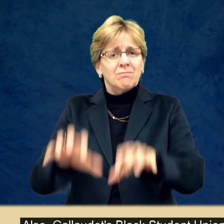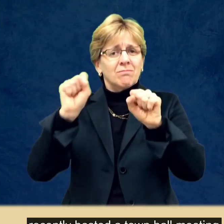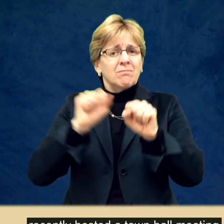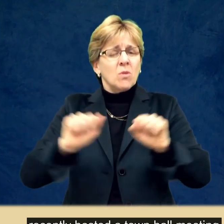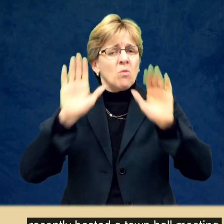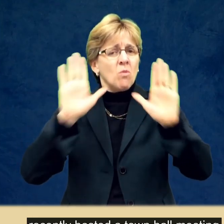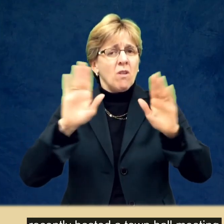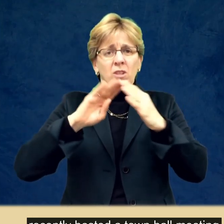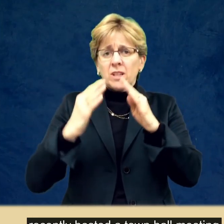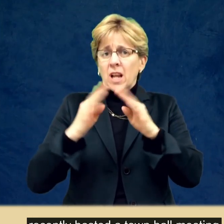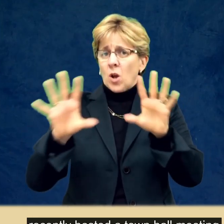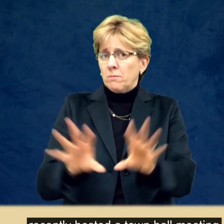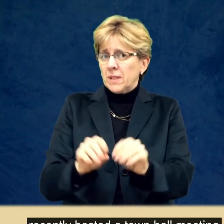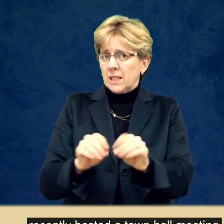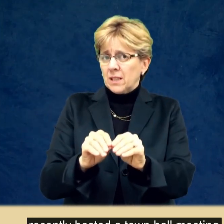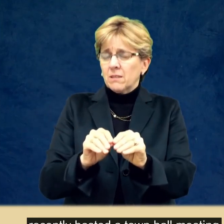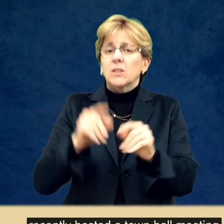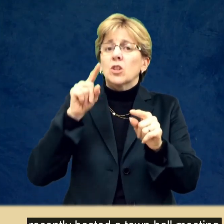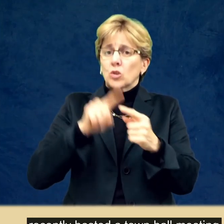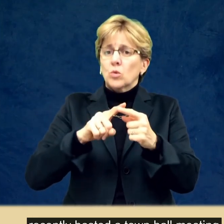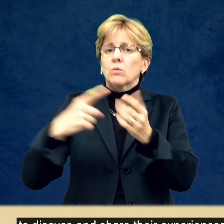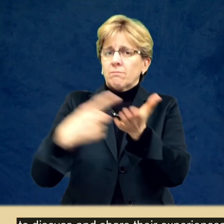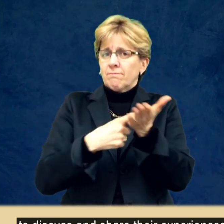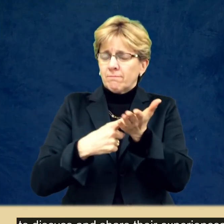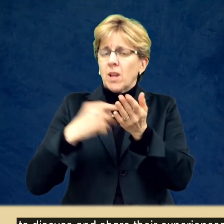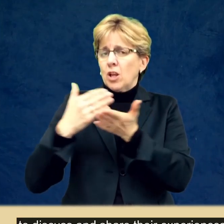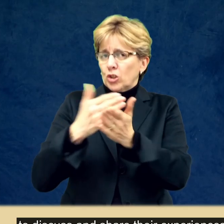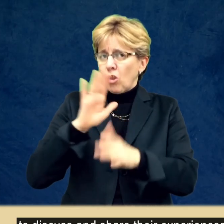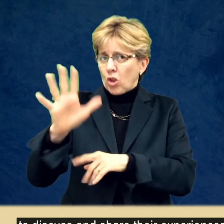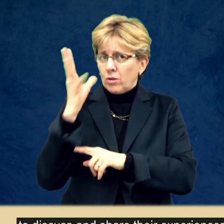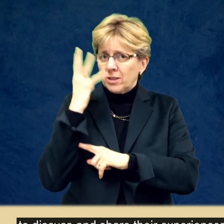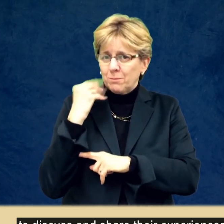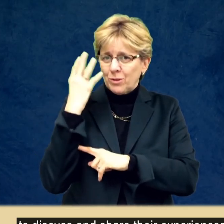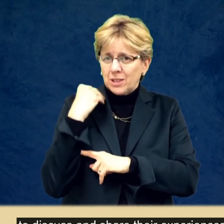recently hosted a wonderful town hall meeting to discuss and share their experiences.